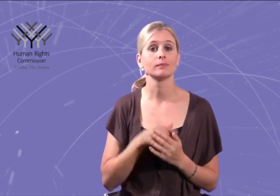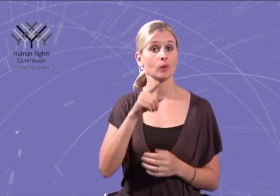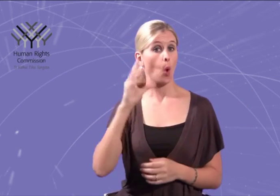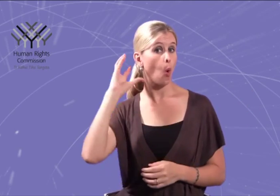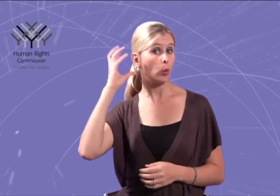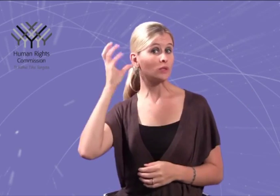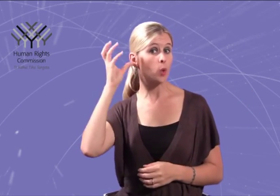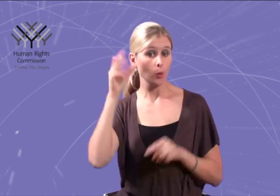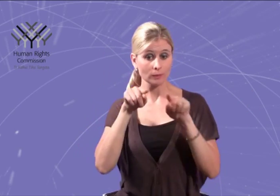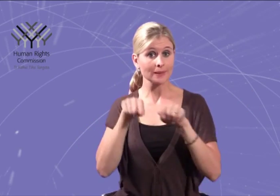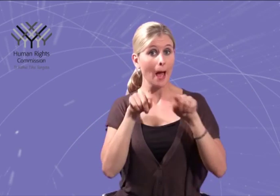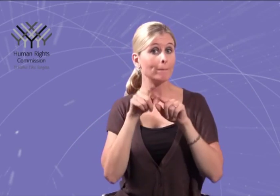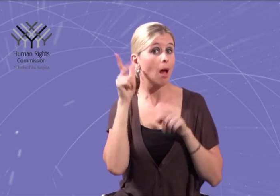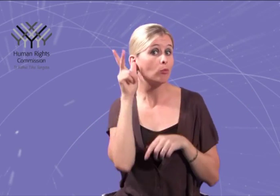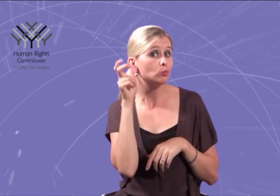audio tape,